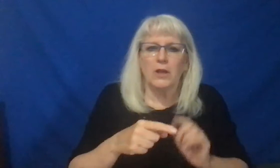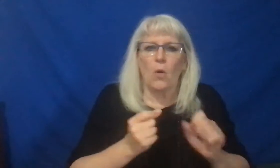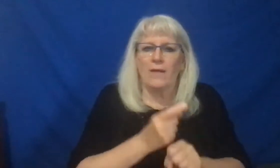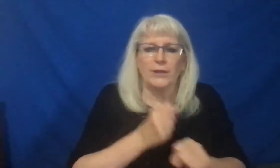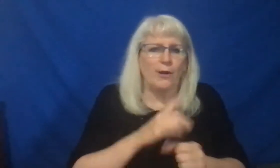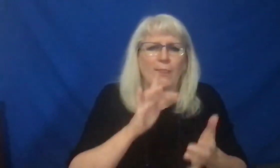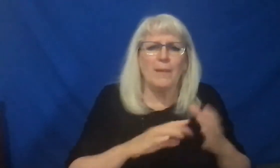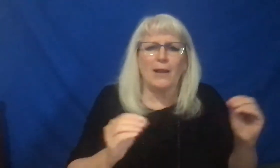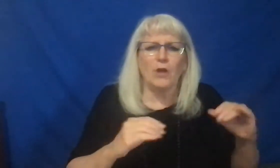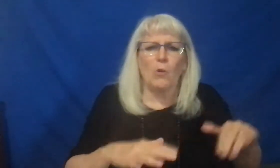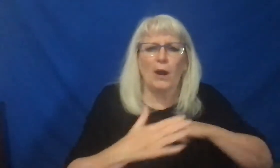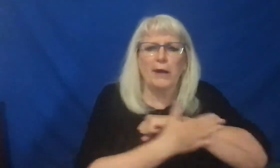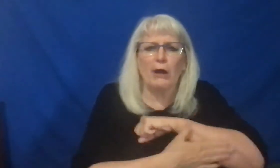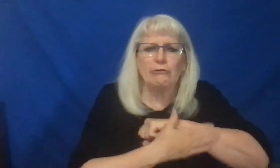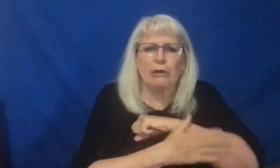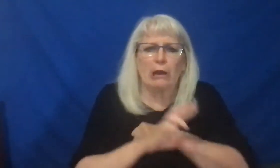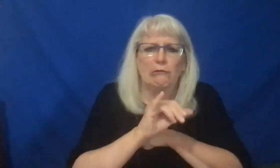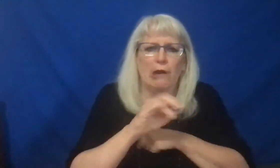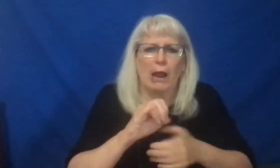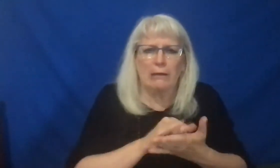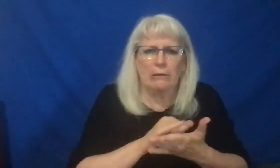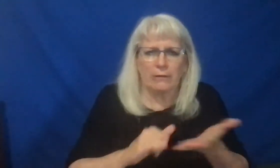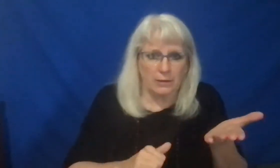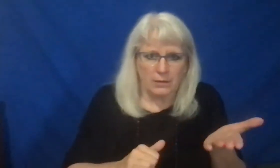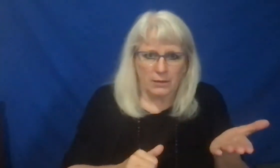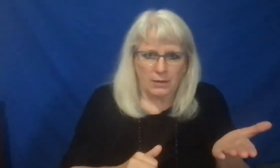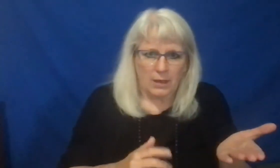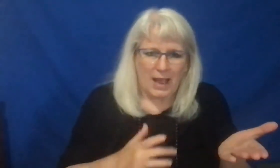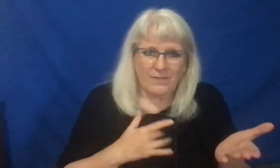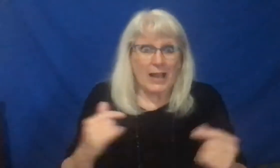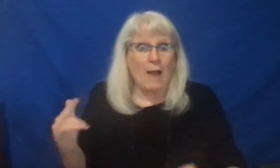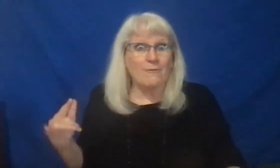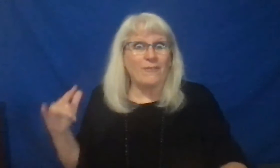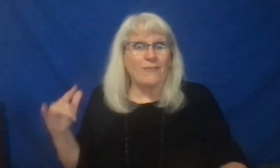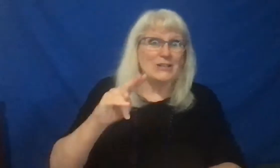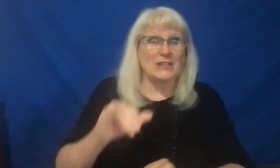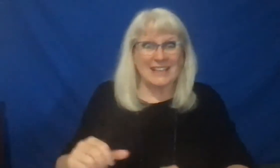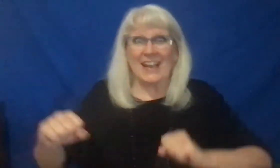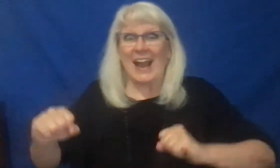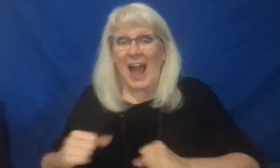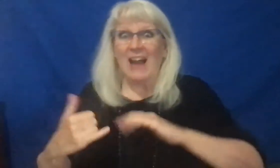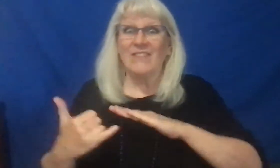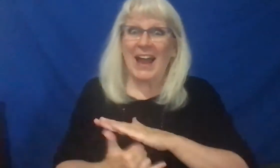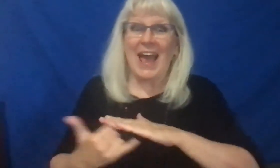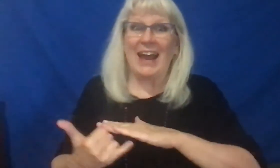nowhere. It also kind of felt like a whimper. I'm like, where? I was like kind of excited to go to Manhattan, but that's where we were. And